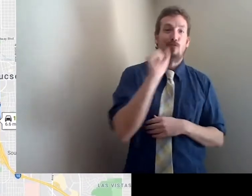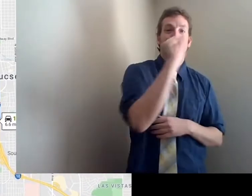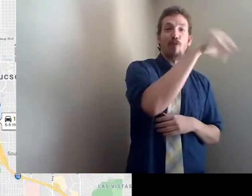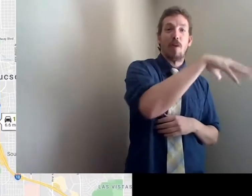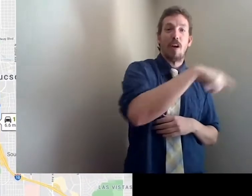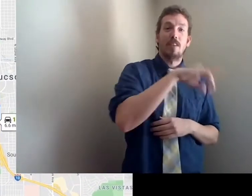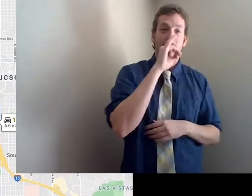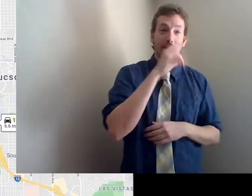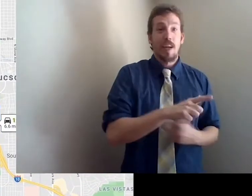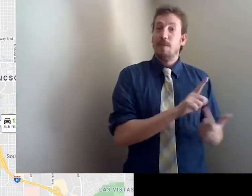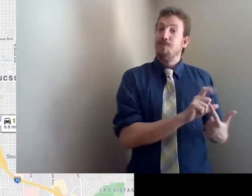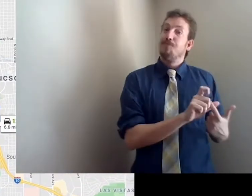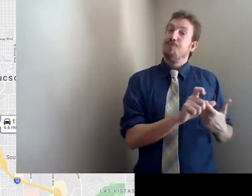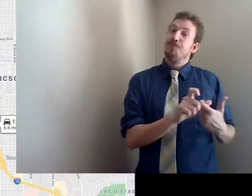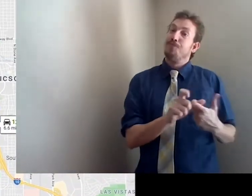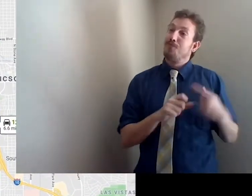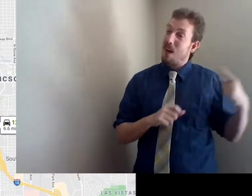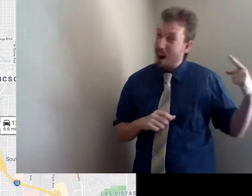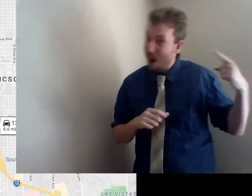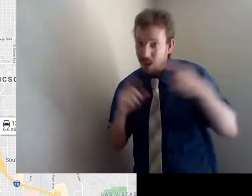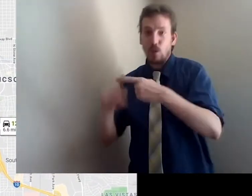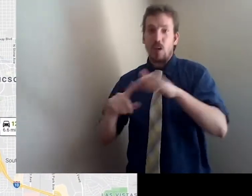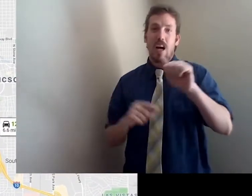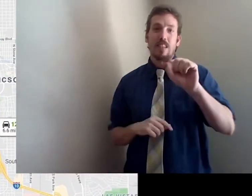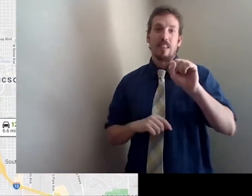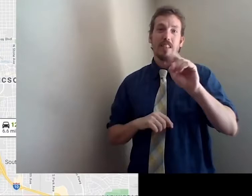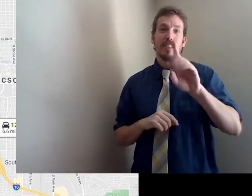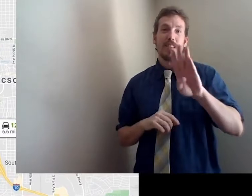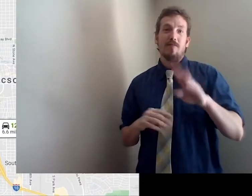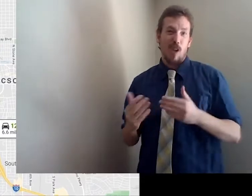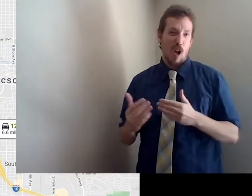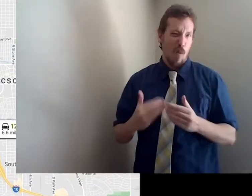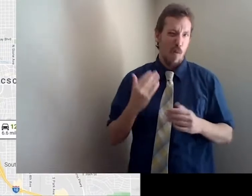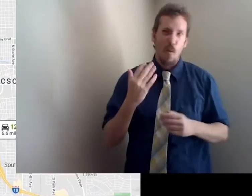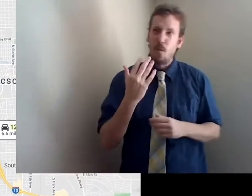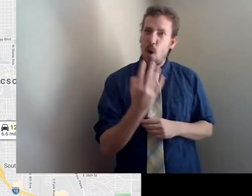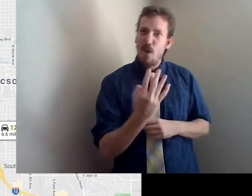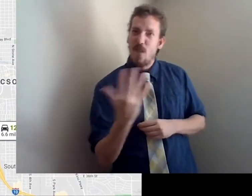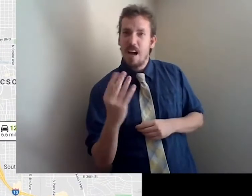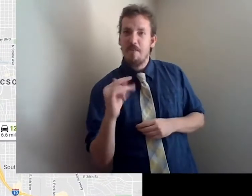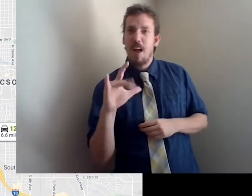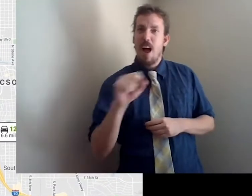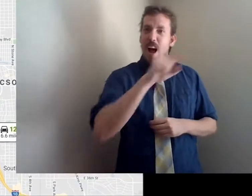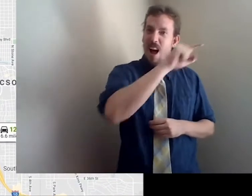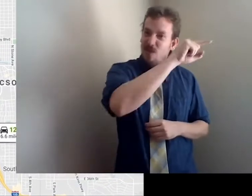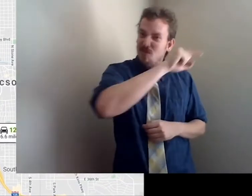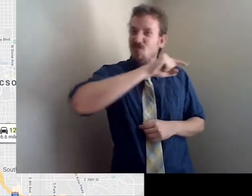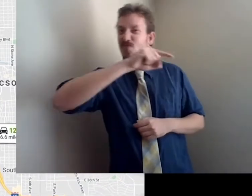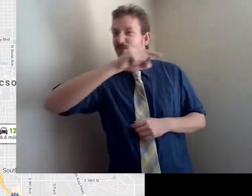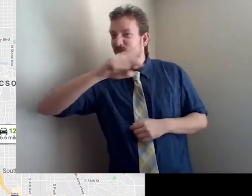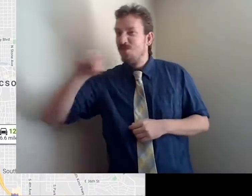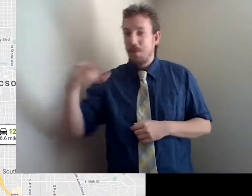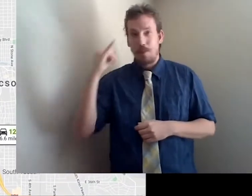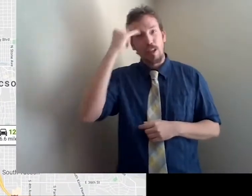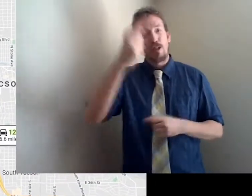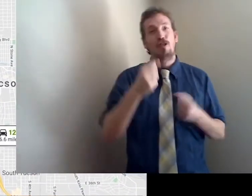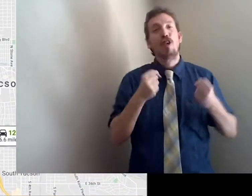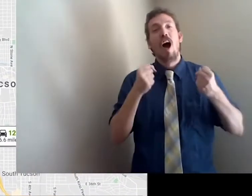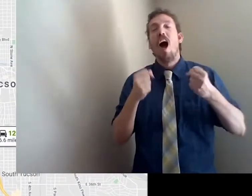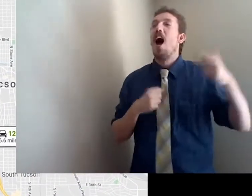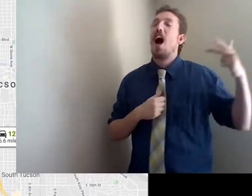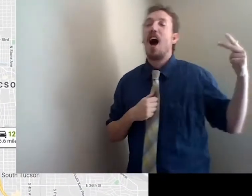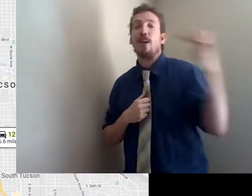We even practiced all the way out on Ruth Roth. I dropped off the kids, and they had to run back all the way to ACB